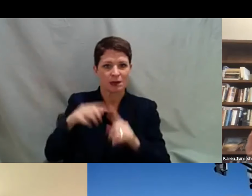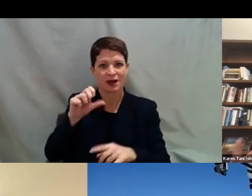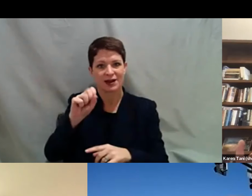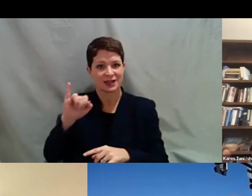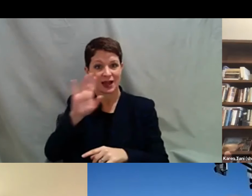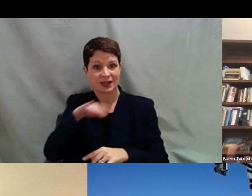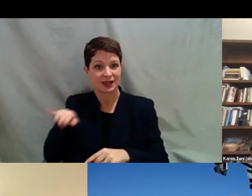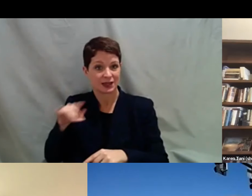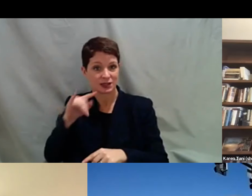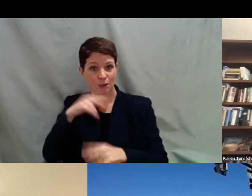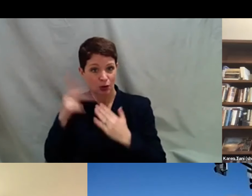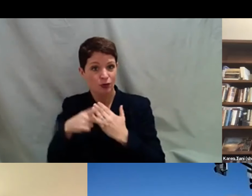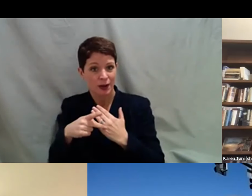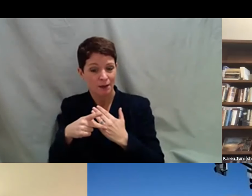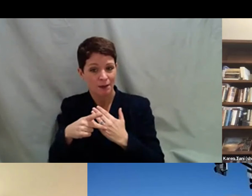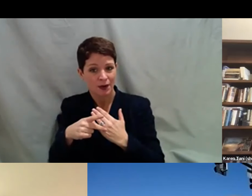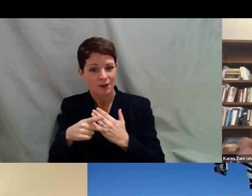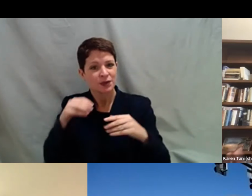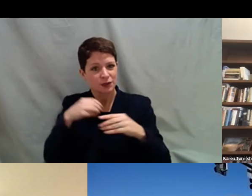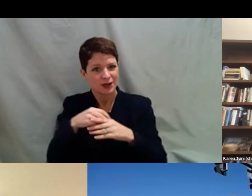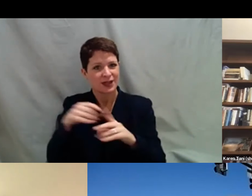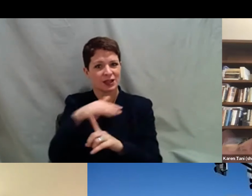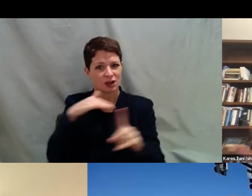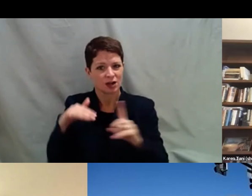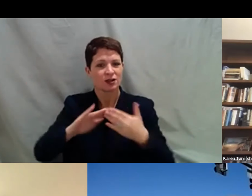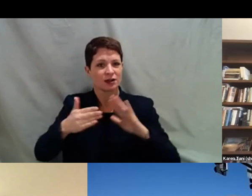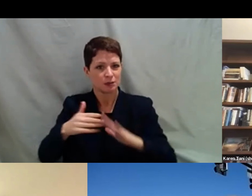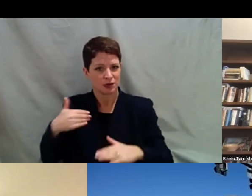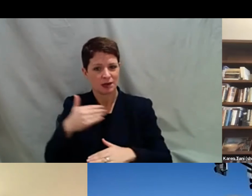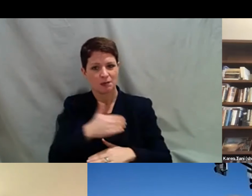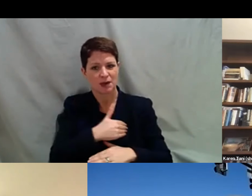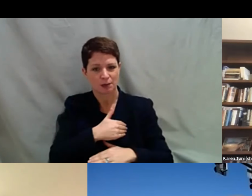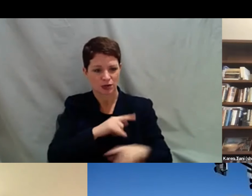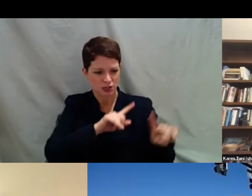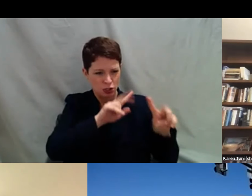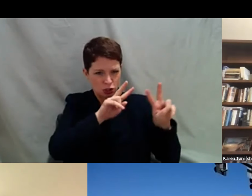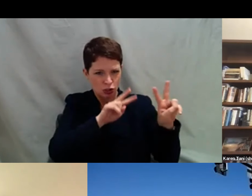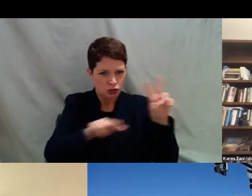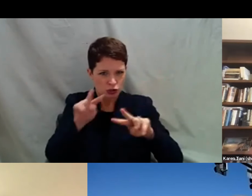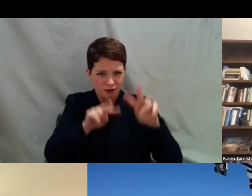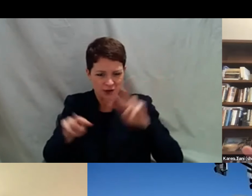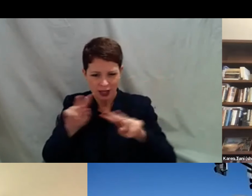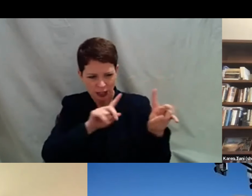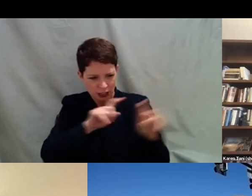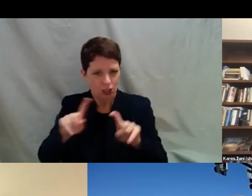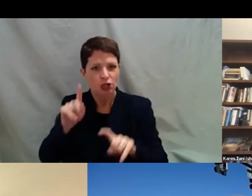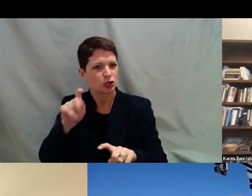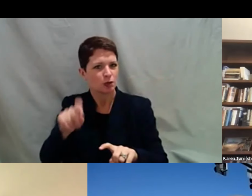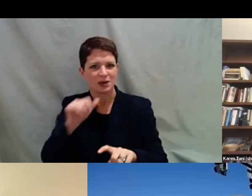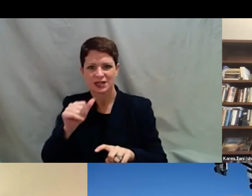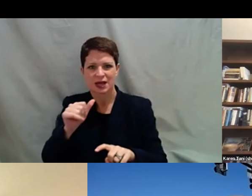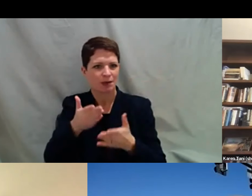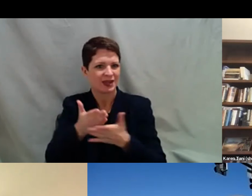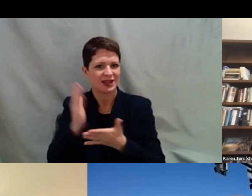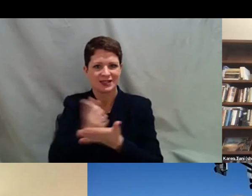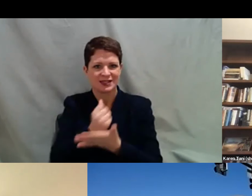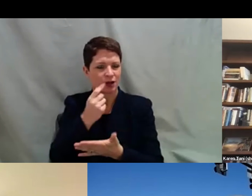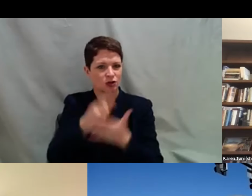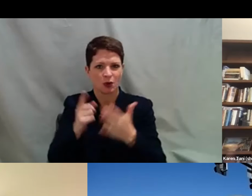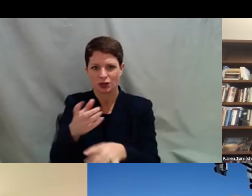I think really are in this context of community members surveilling others and thinking you must not be entitled to what